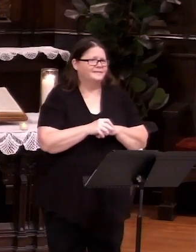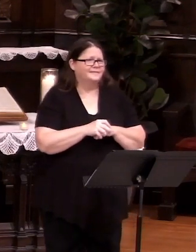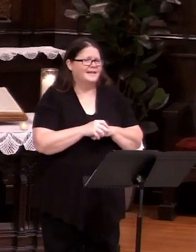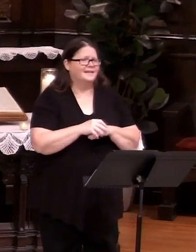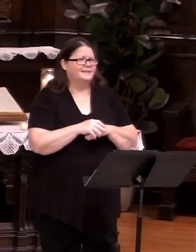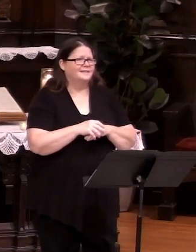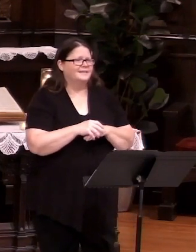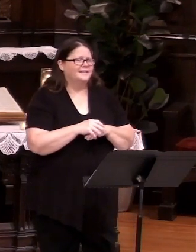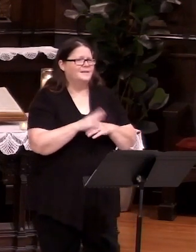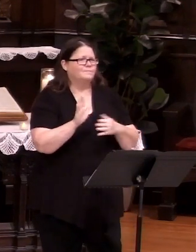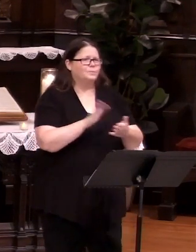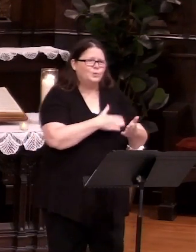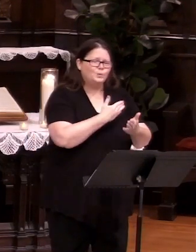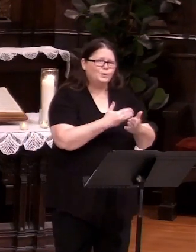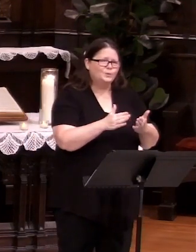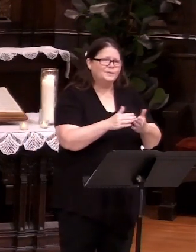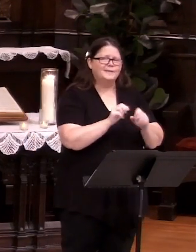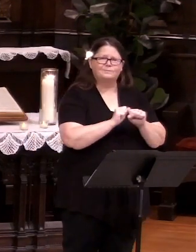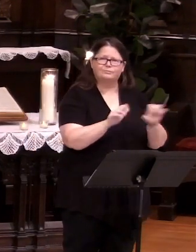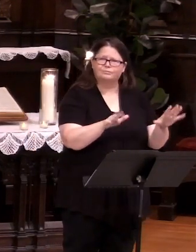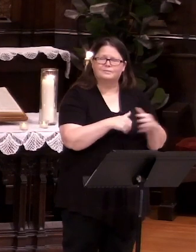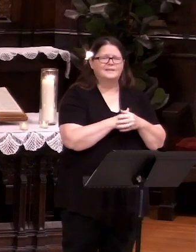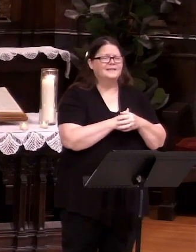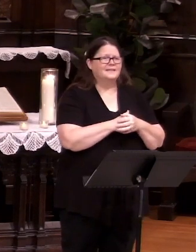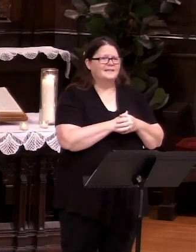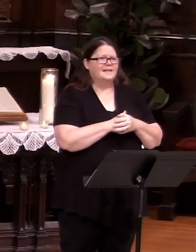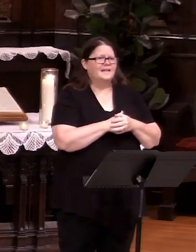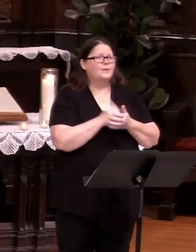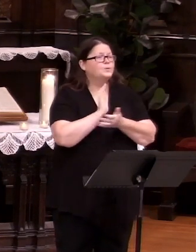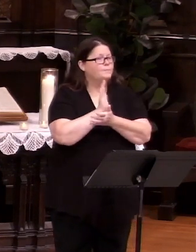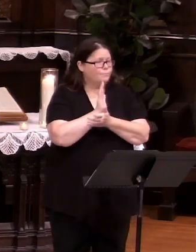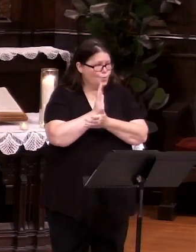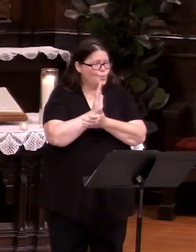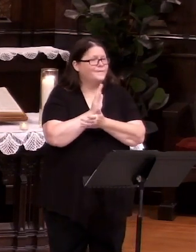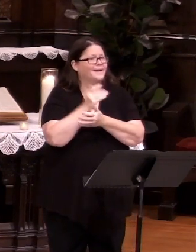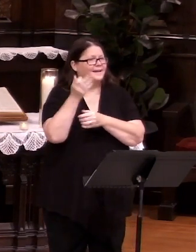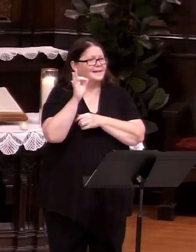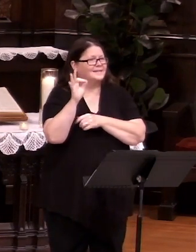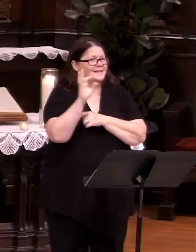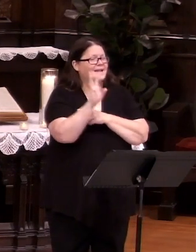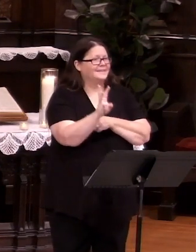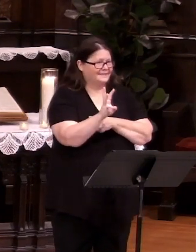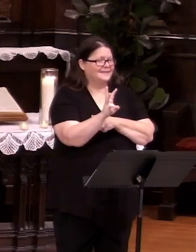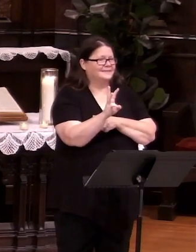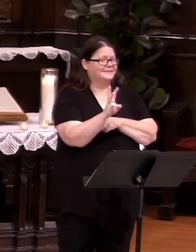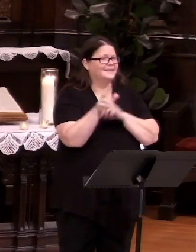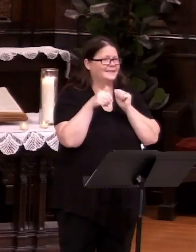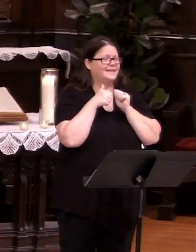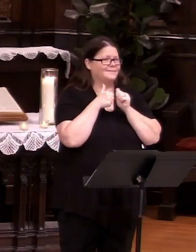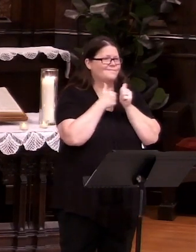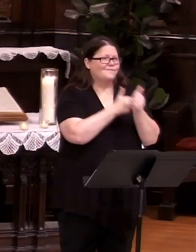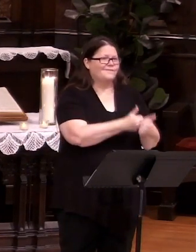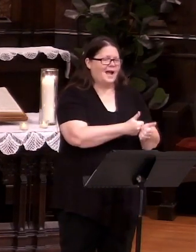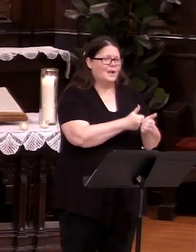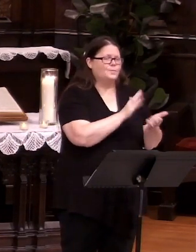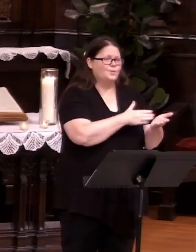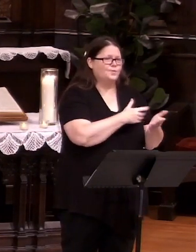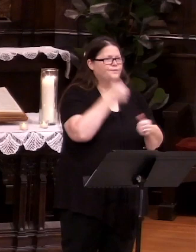albums, as well as a 1996 film adaptation where